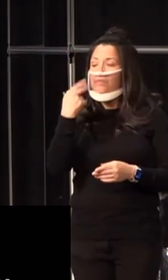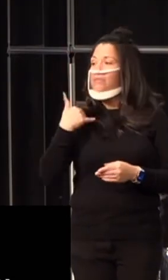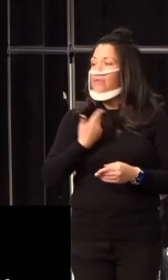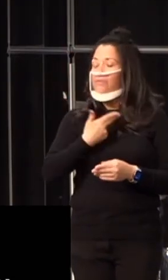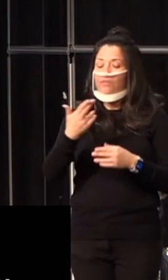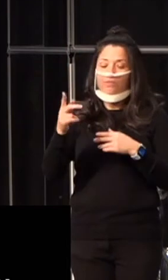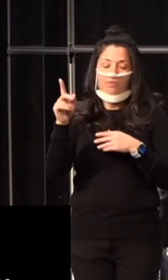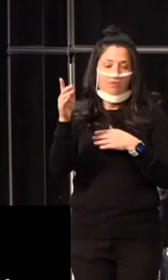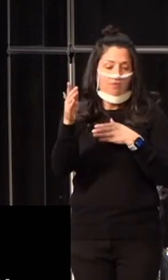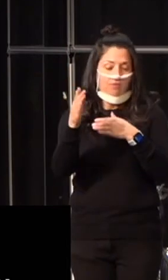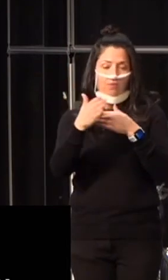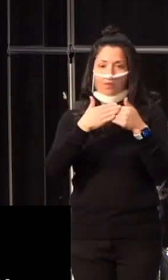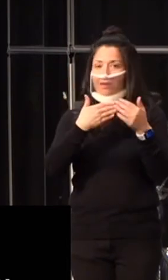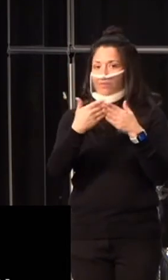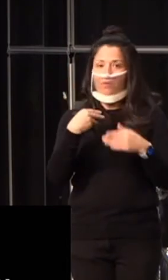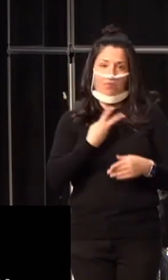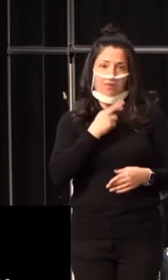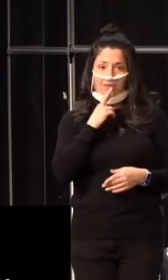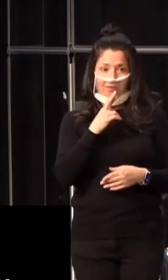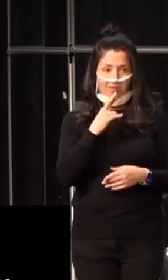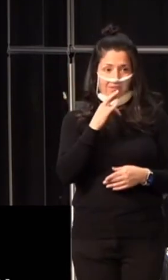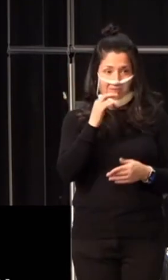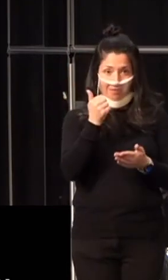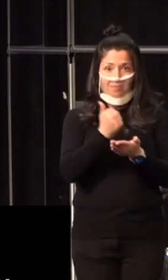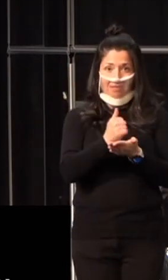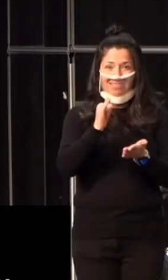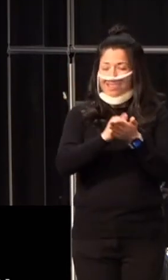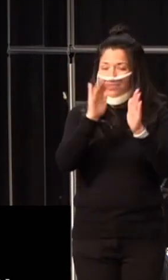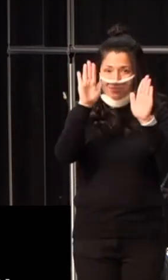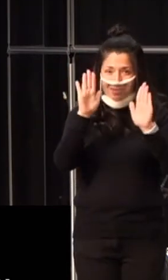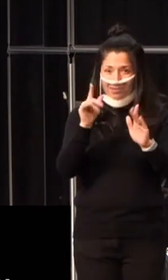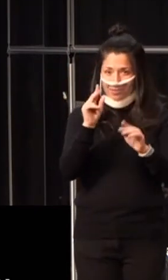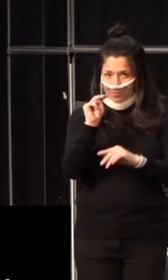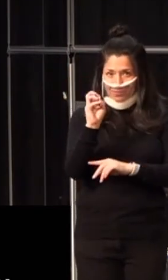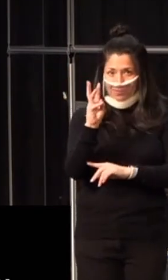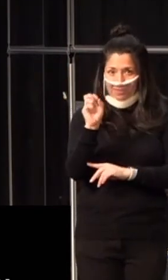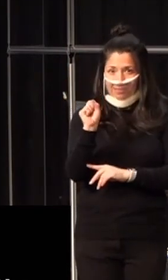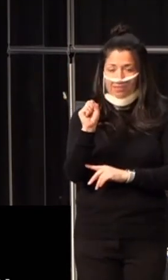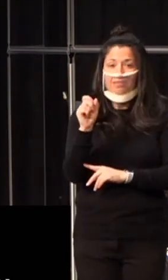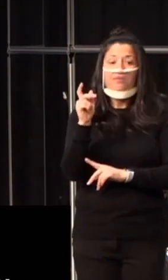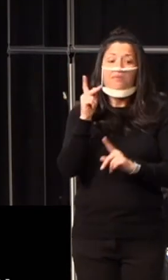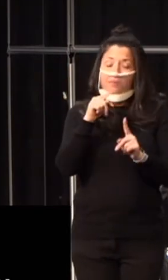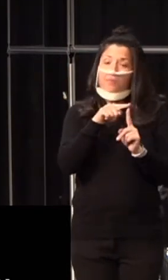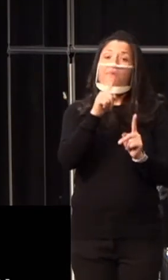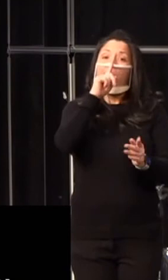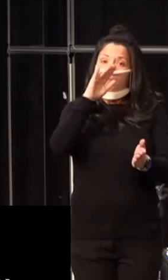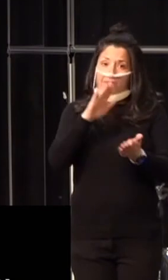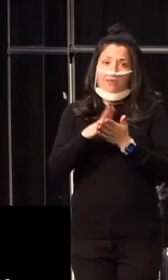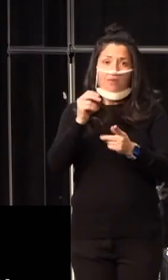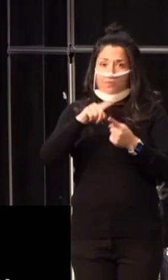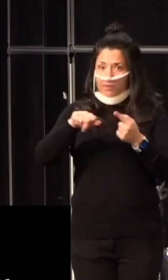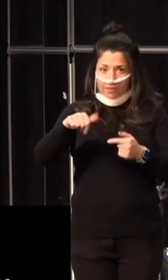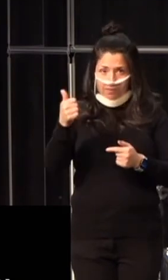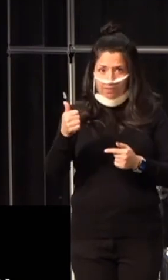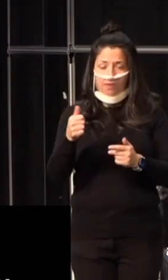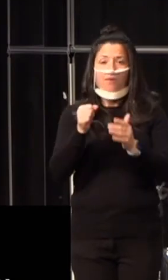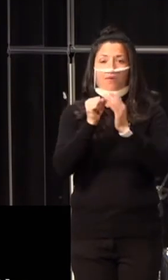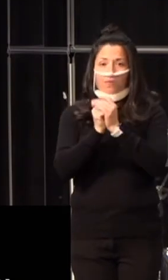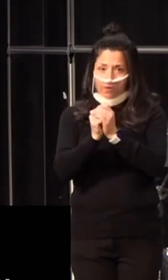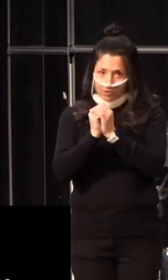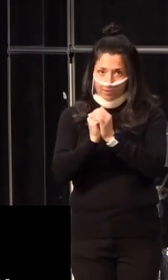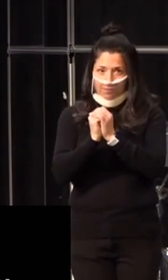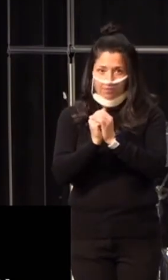at. Amen. Isn't that great news? So the people believed, and what else did they do? They